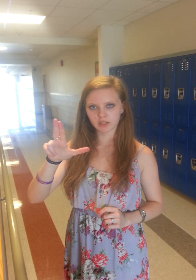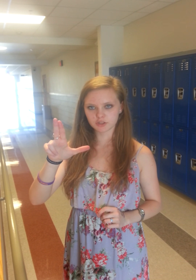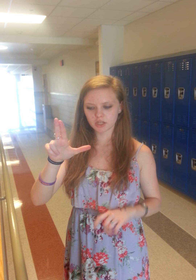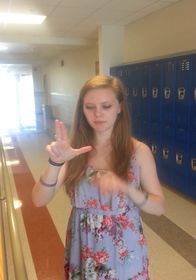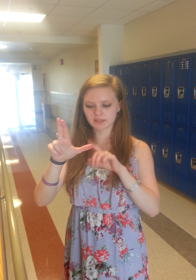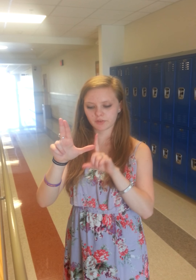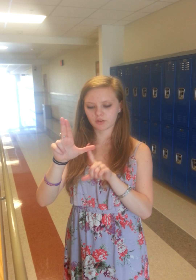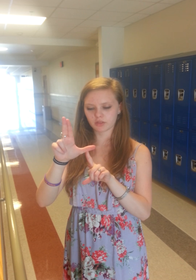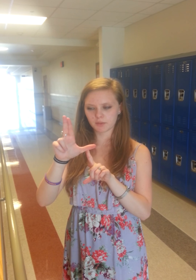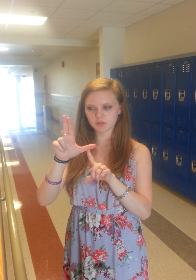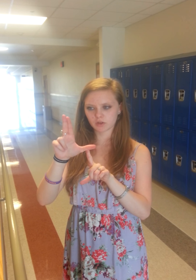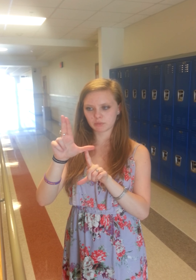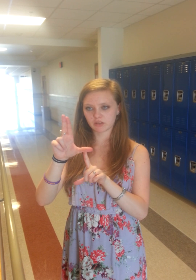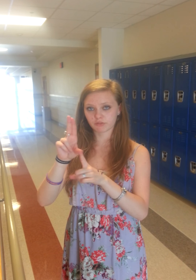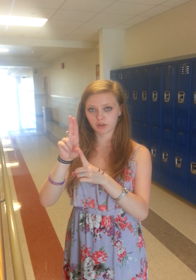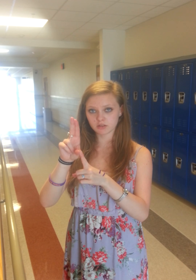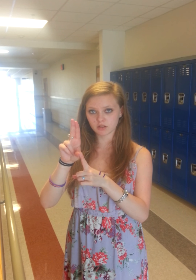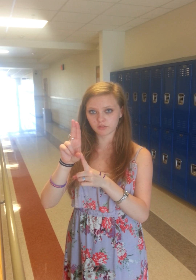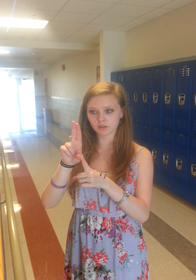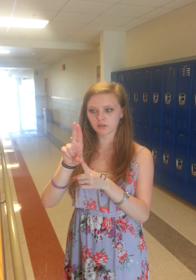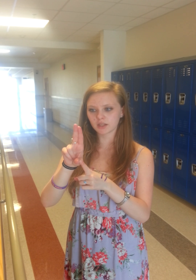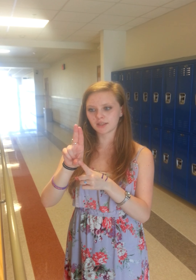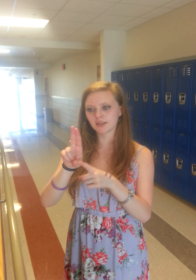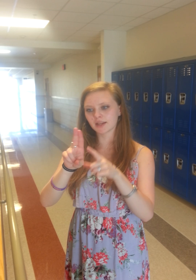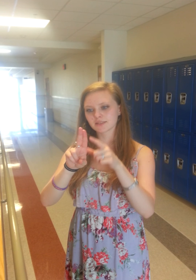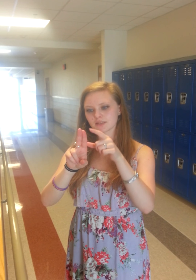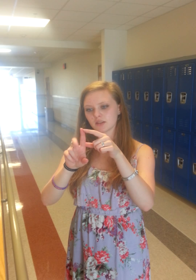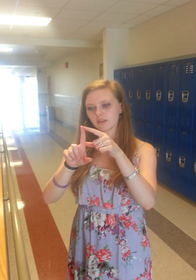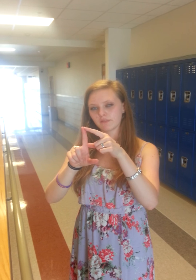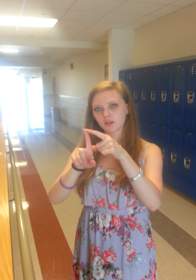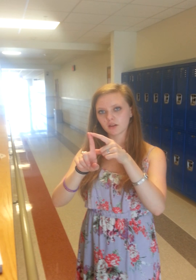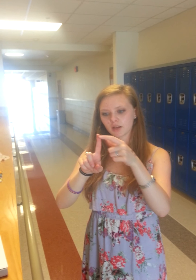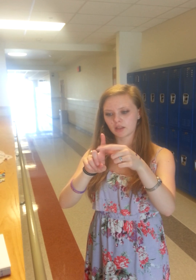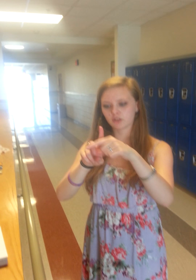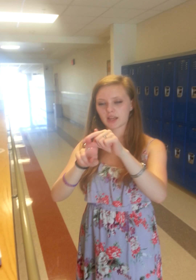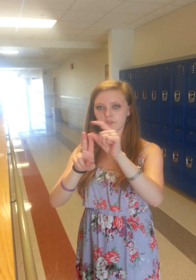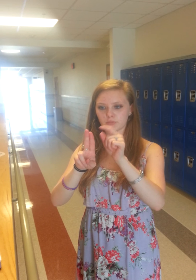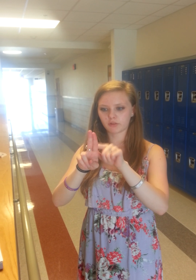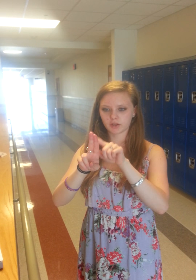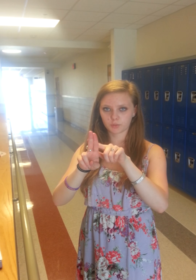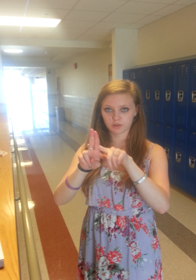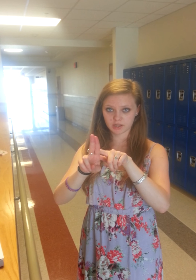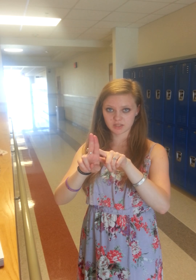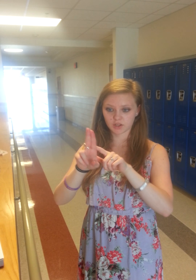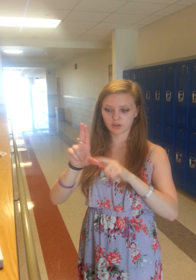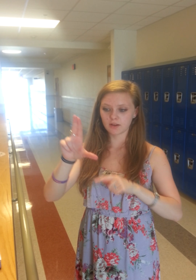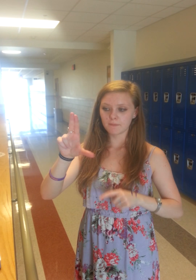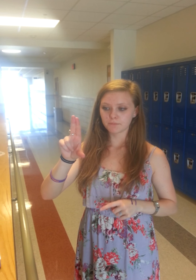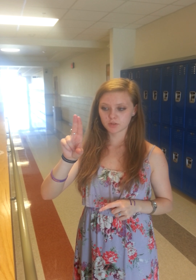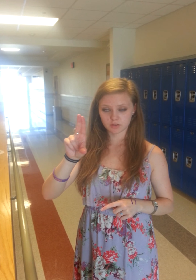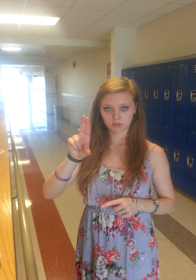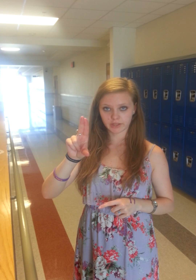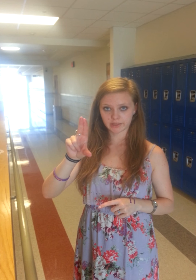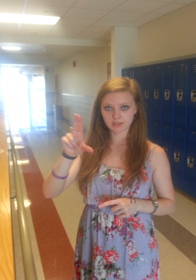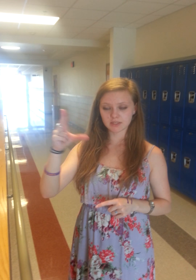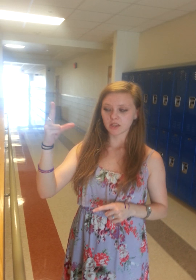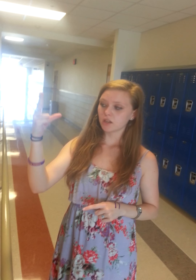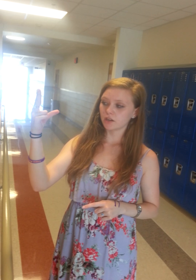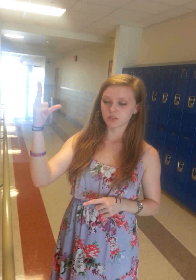shape, except for your thumb is going to be in front of your index finger, and you're going to have your middle finger with your index finger. So it's going to look like this. And